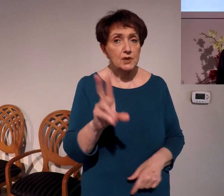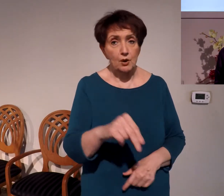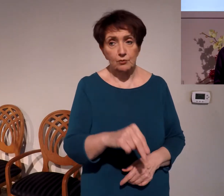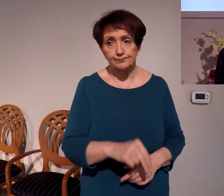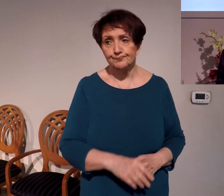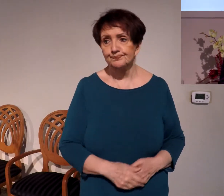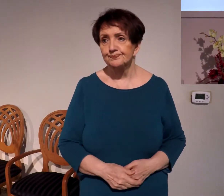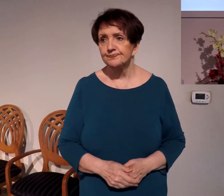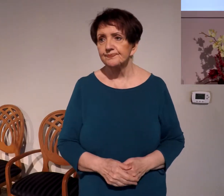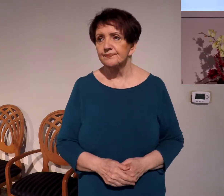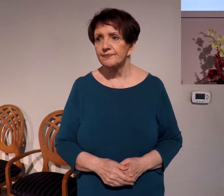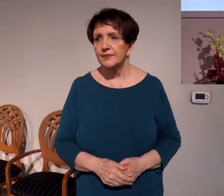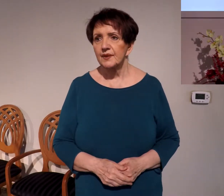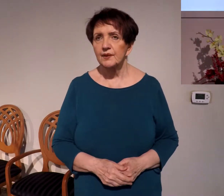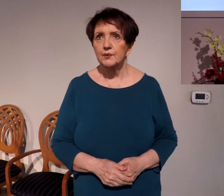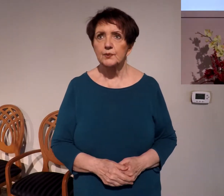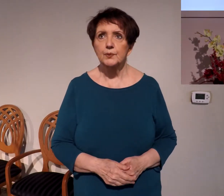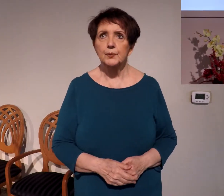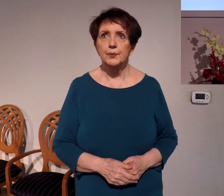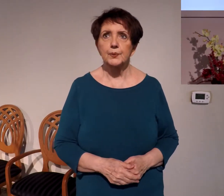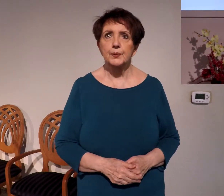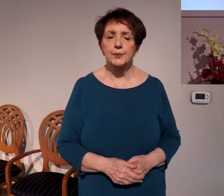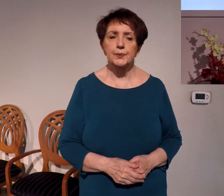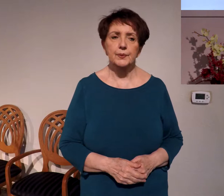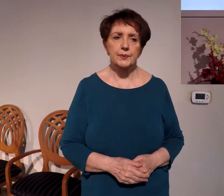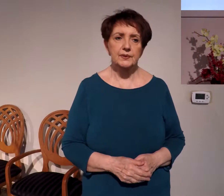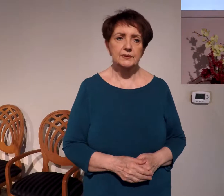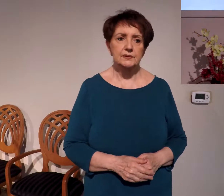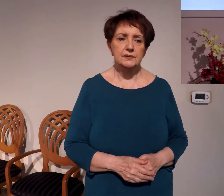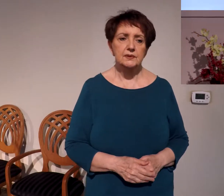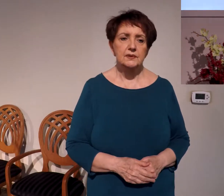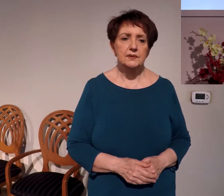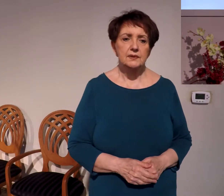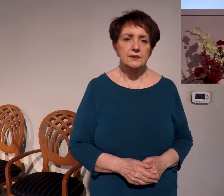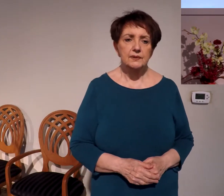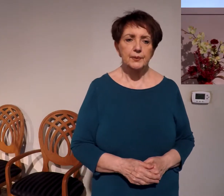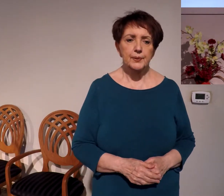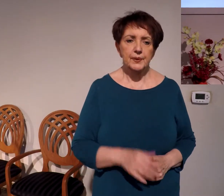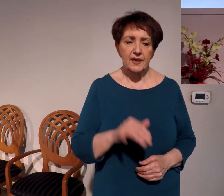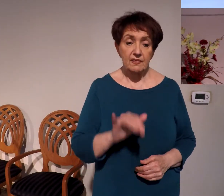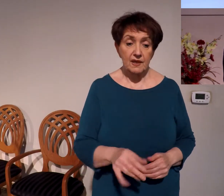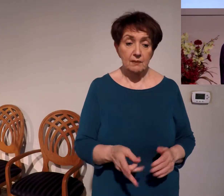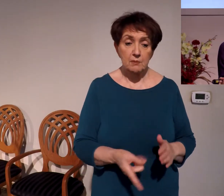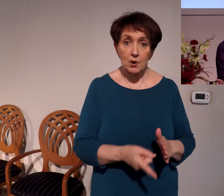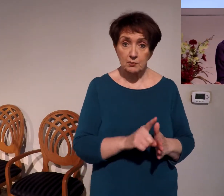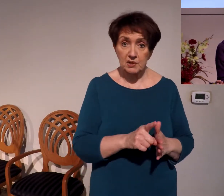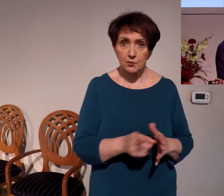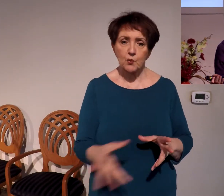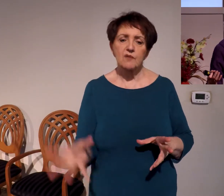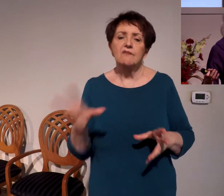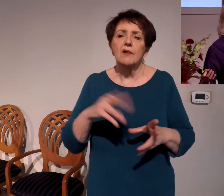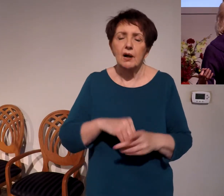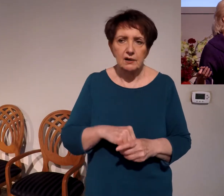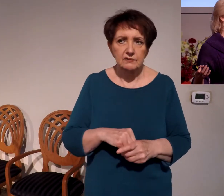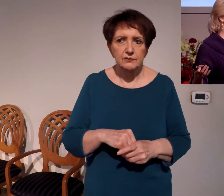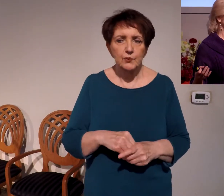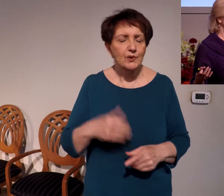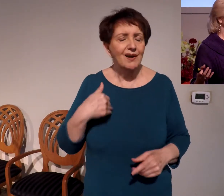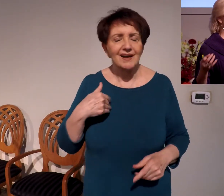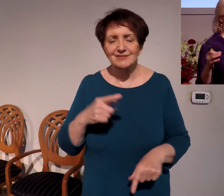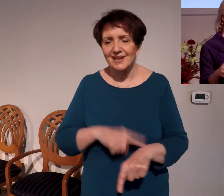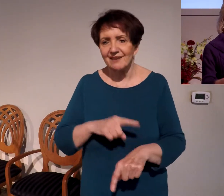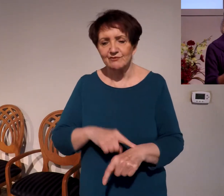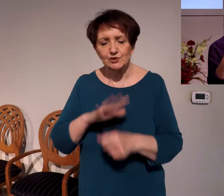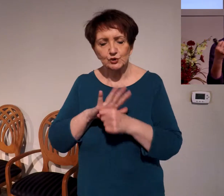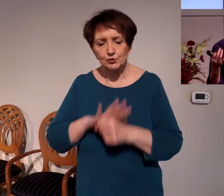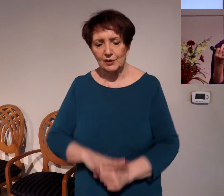Because stress and anxiety, when we're in the moment, we're actually engaged. We don't actually have time to be stressed or anxious,